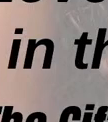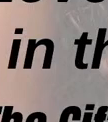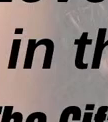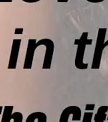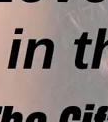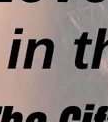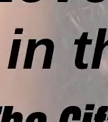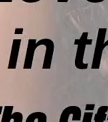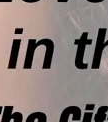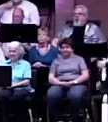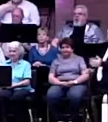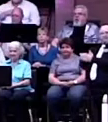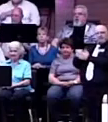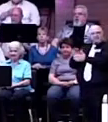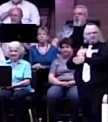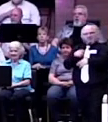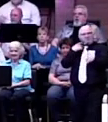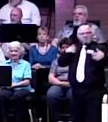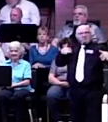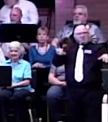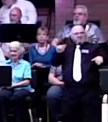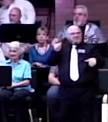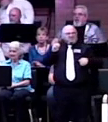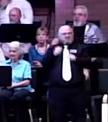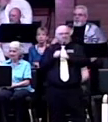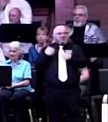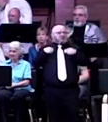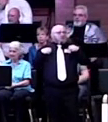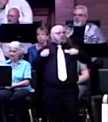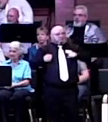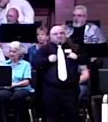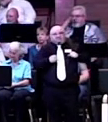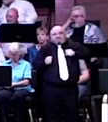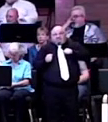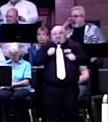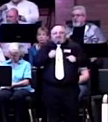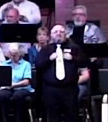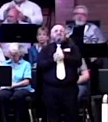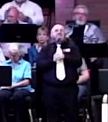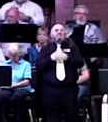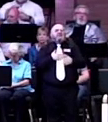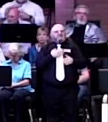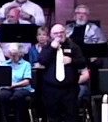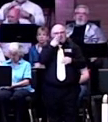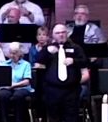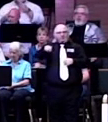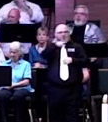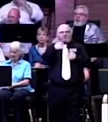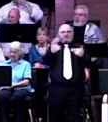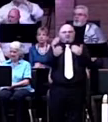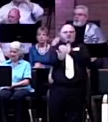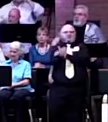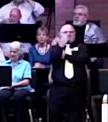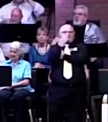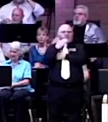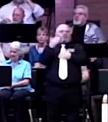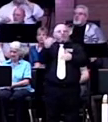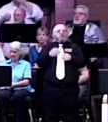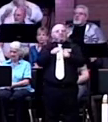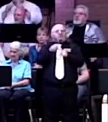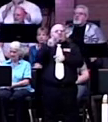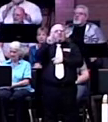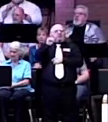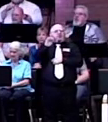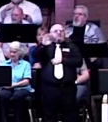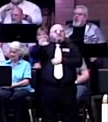Wow, that song was jamming, wasn't it? Like, make your shoulders move. I'm so glad to see you here this morning. Welcome to Resurrection